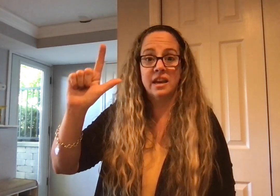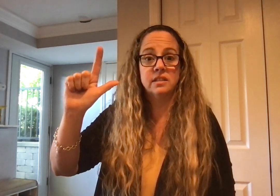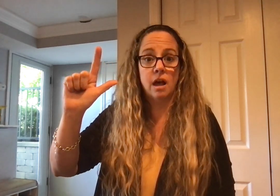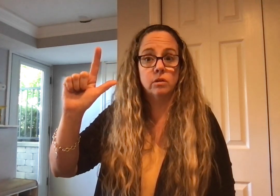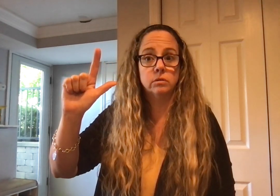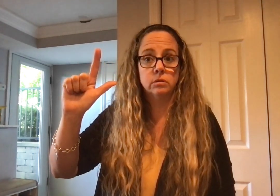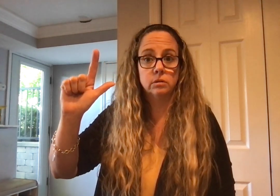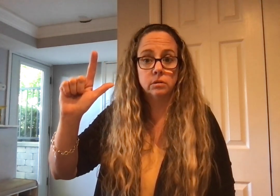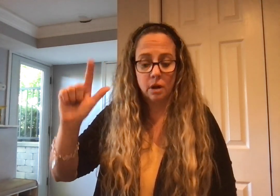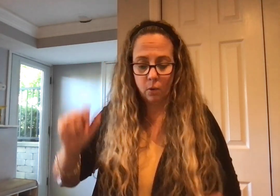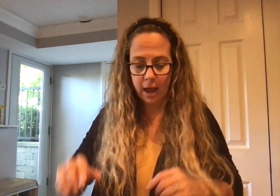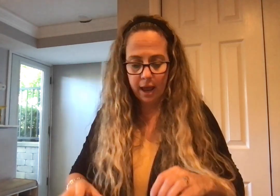ASL. Okay?